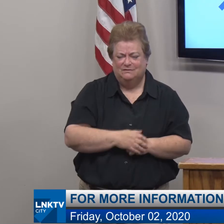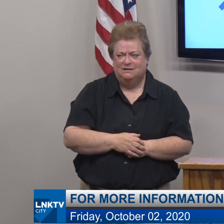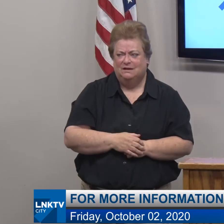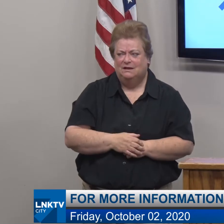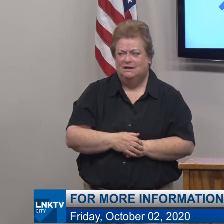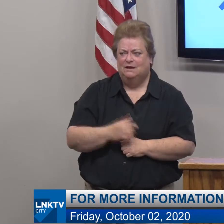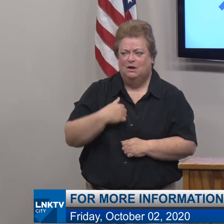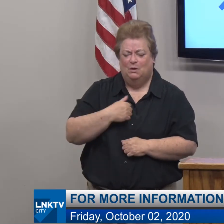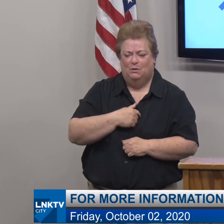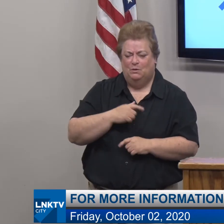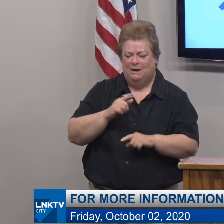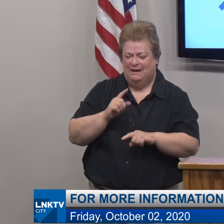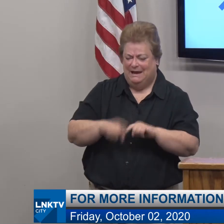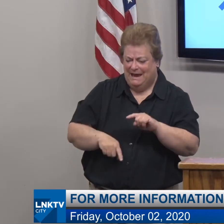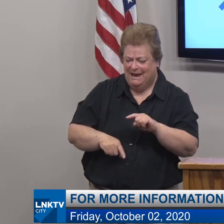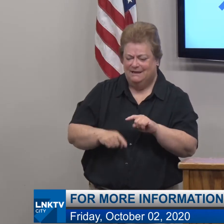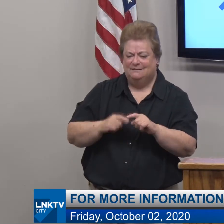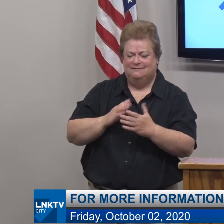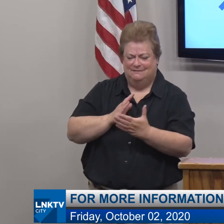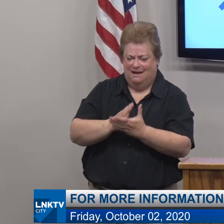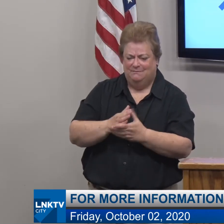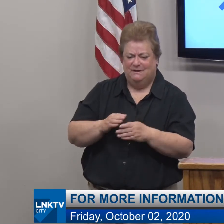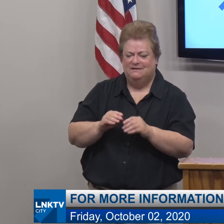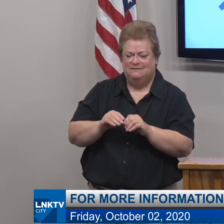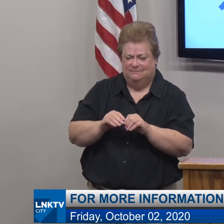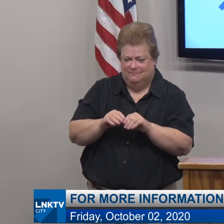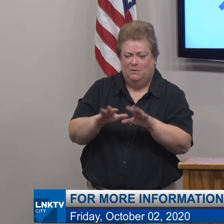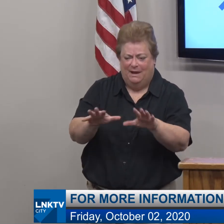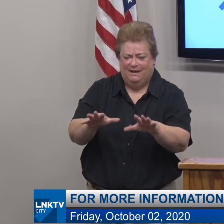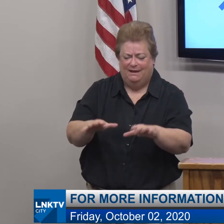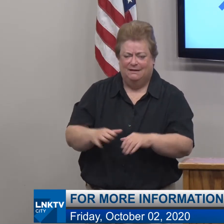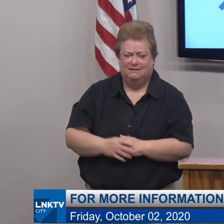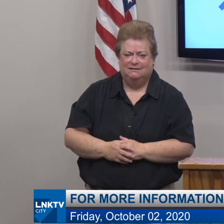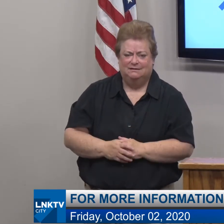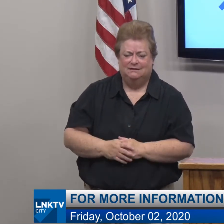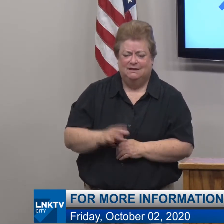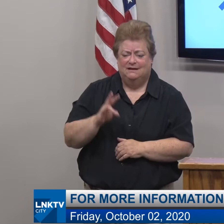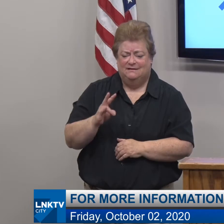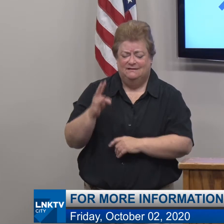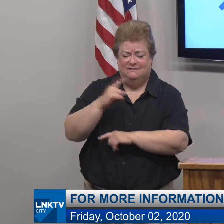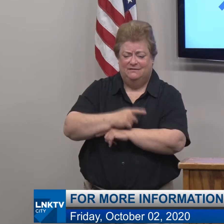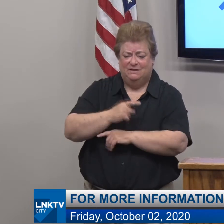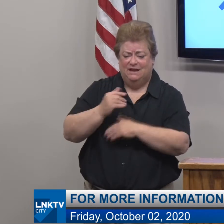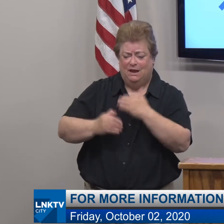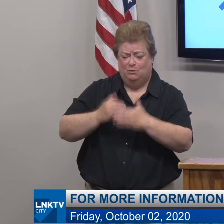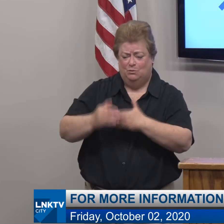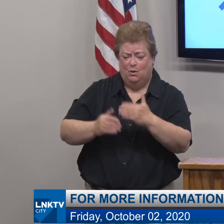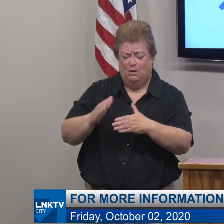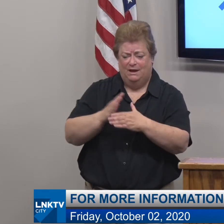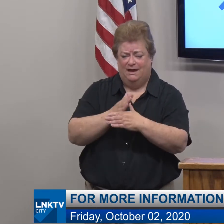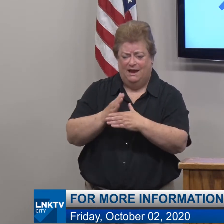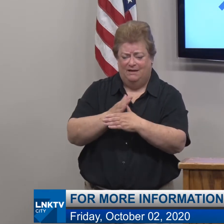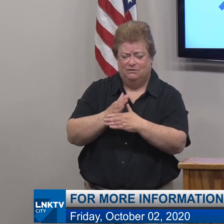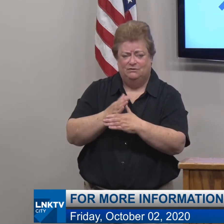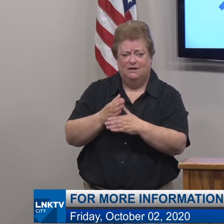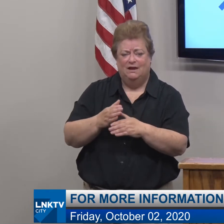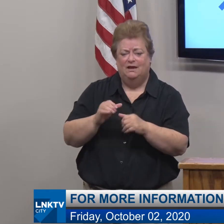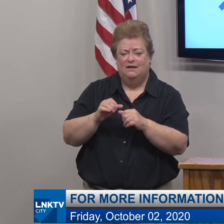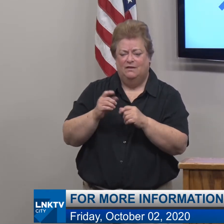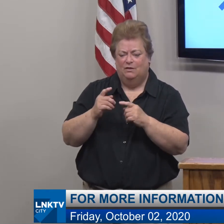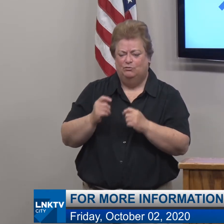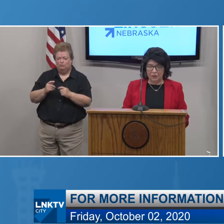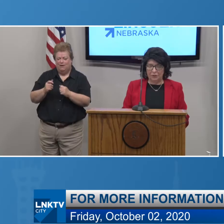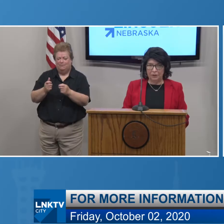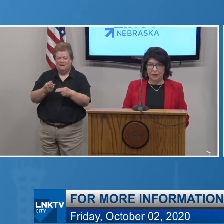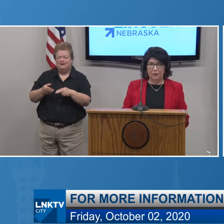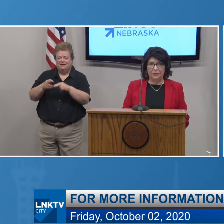until we stop the virus from spreading. The 7-day rolling average also shows the rapid increase in daily cases